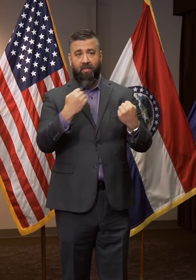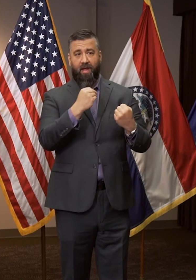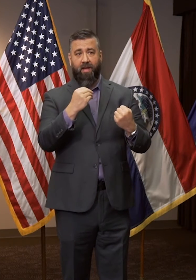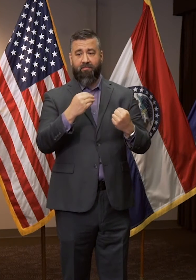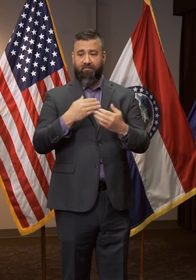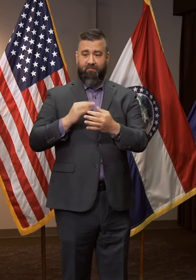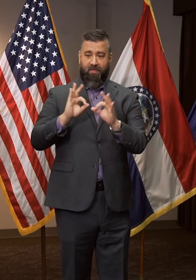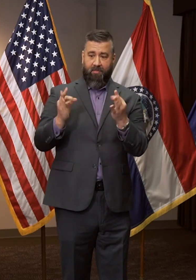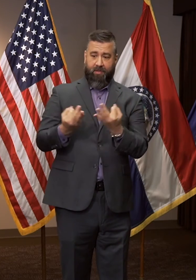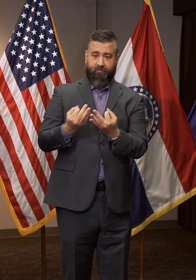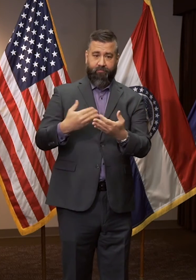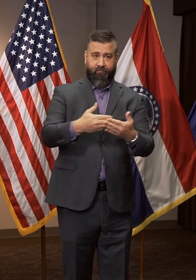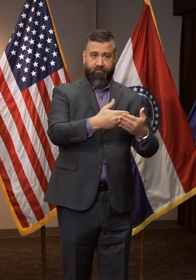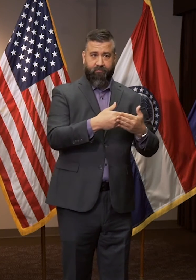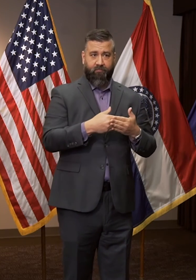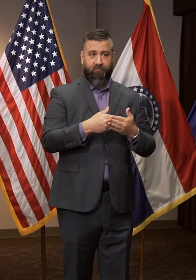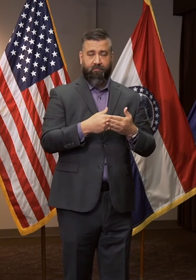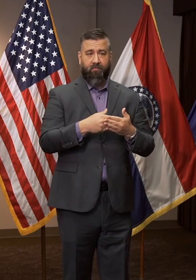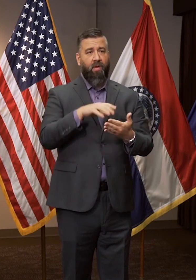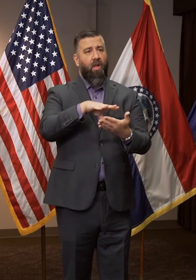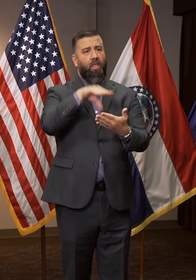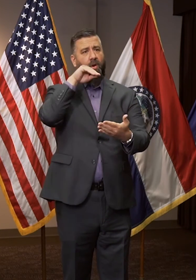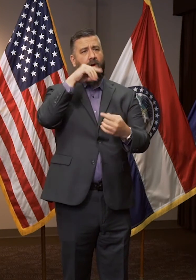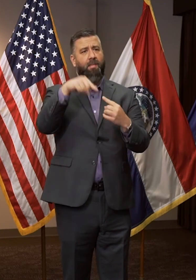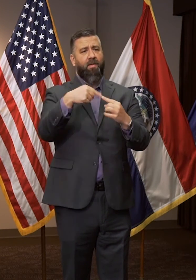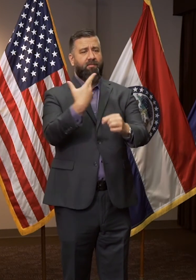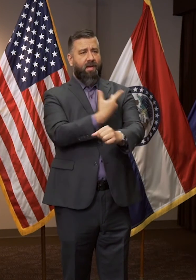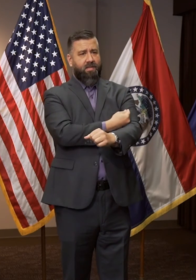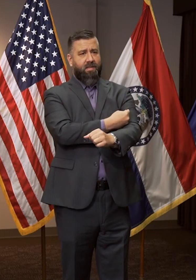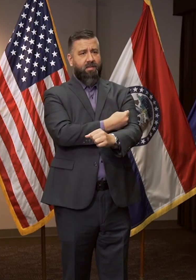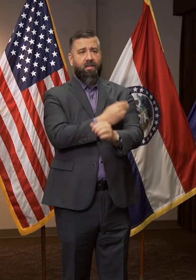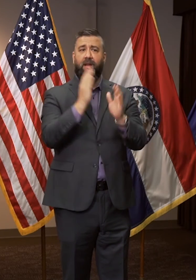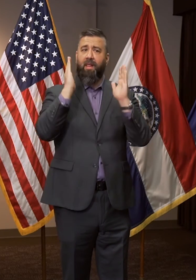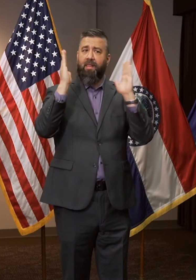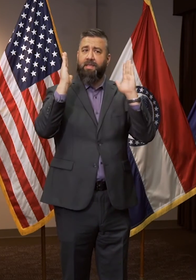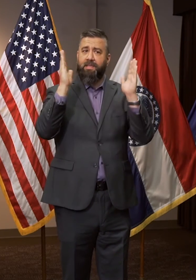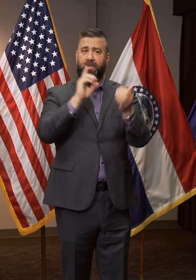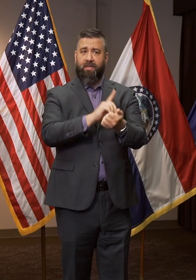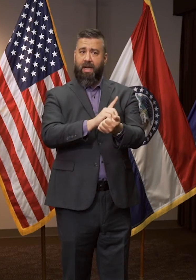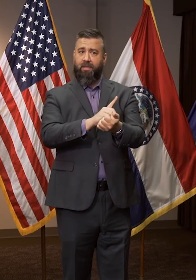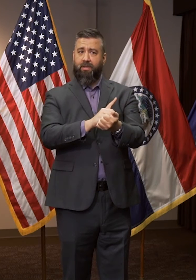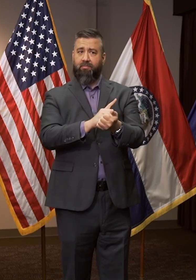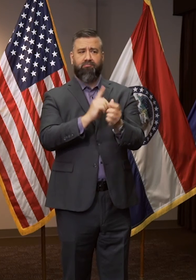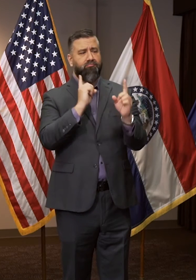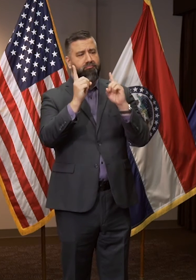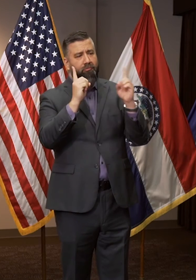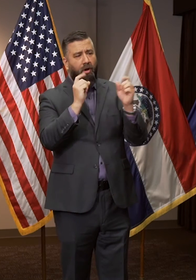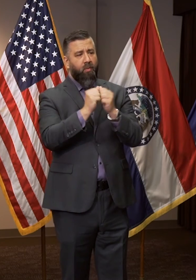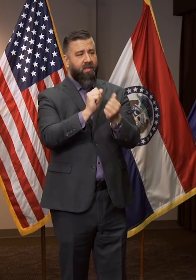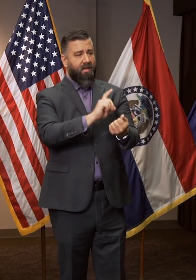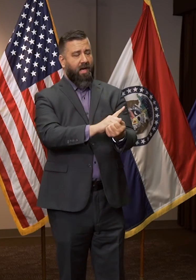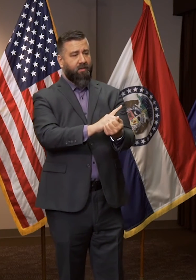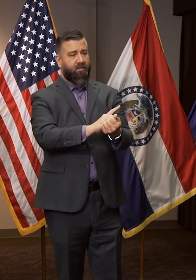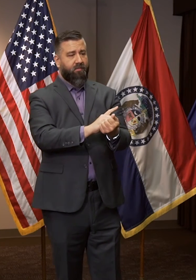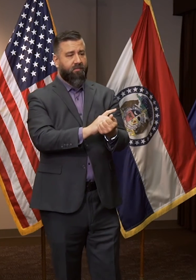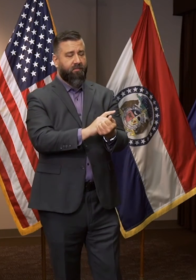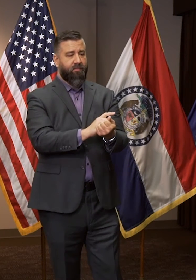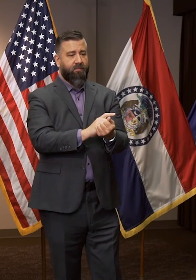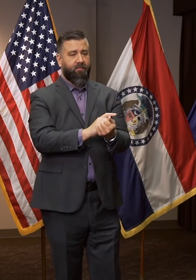ones. So learn about the vaccine, listen to your doctor, talk to your doctor about it,